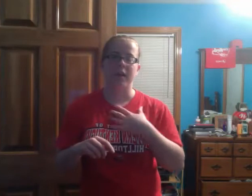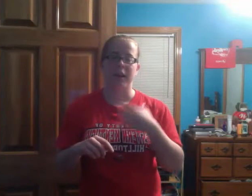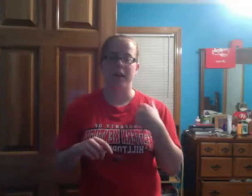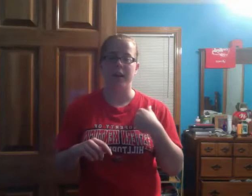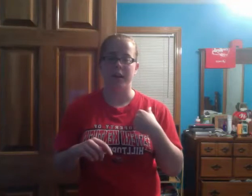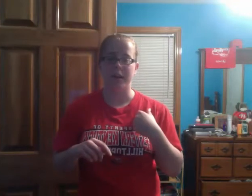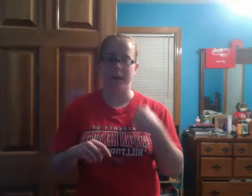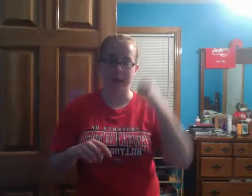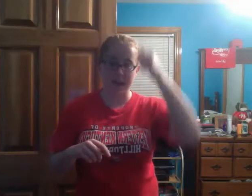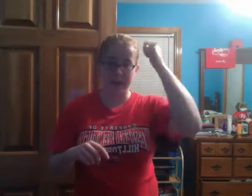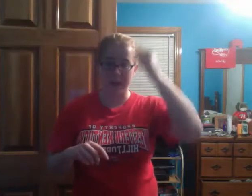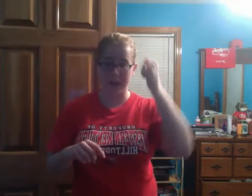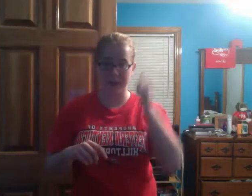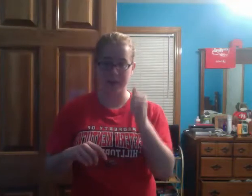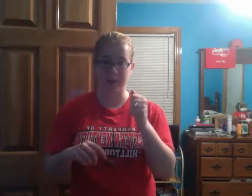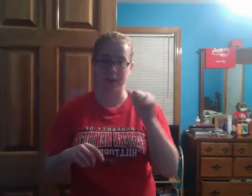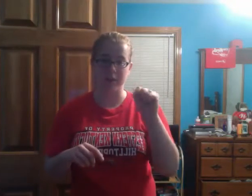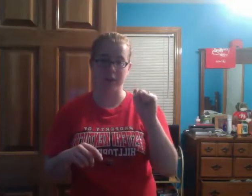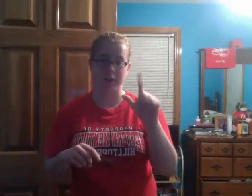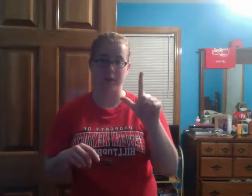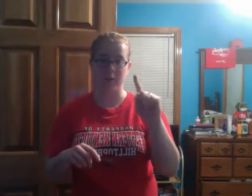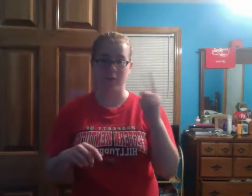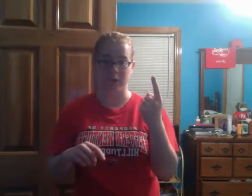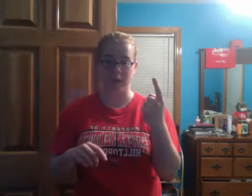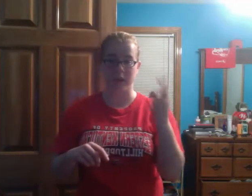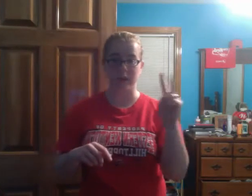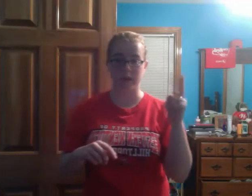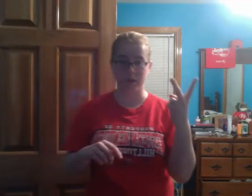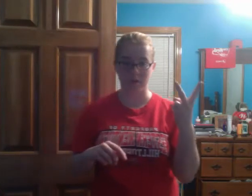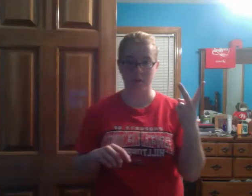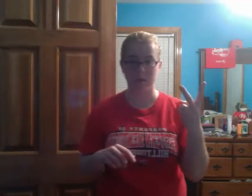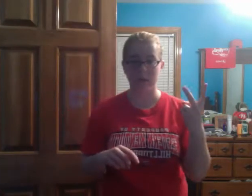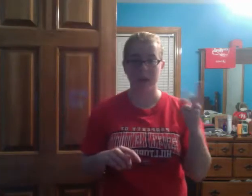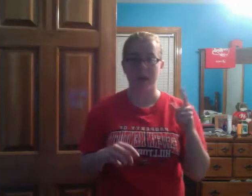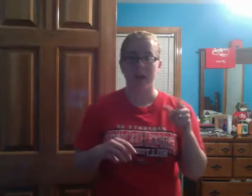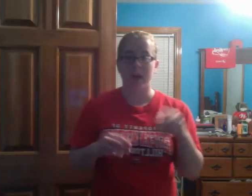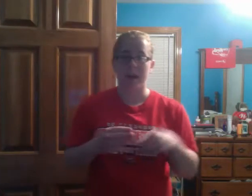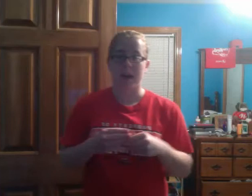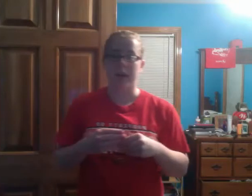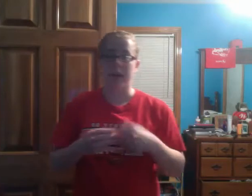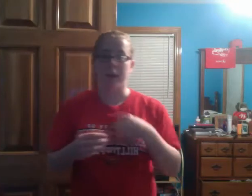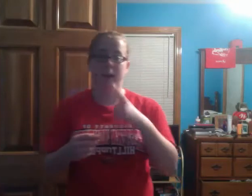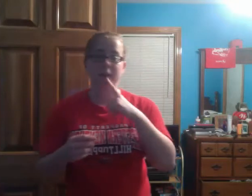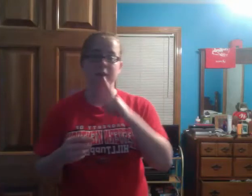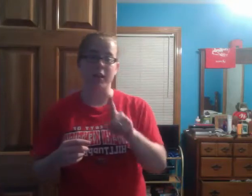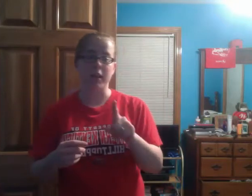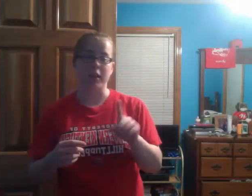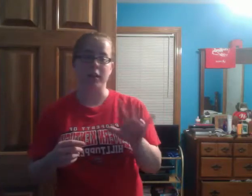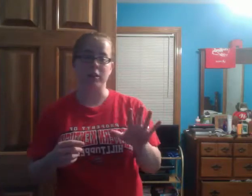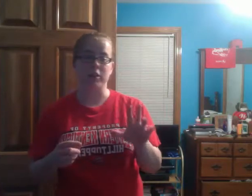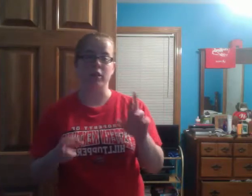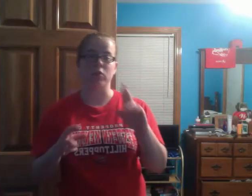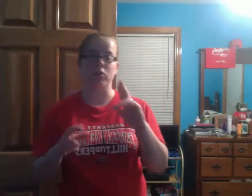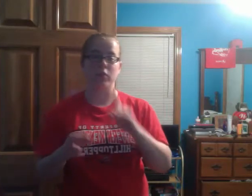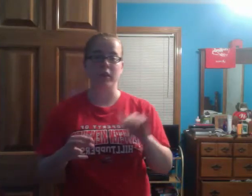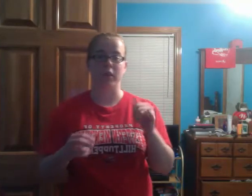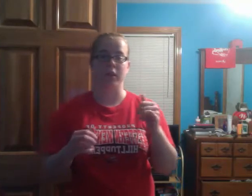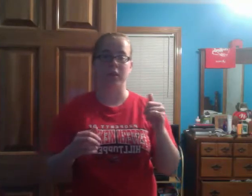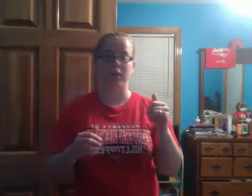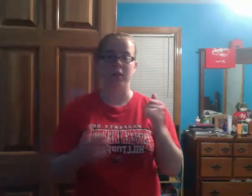I had Ashley for ASL 1 and 2, and I can say that she really